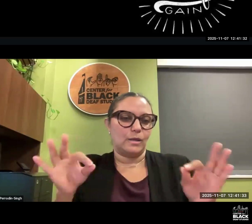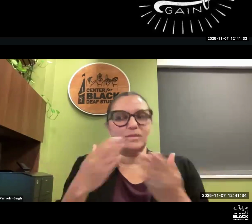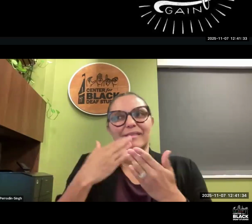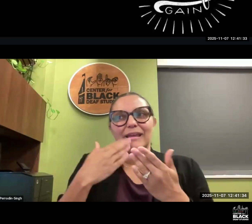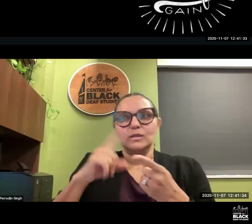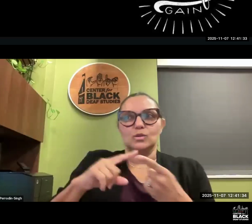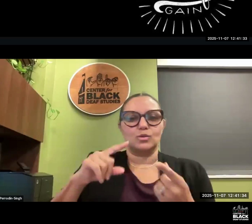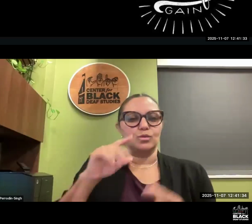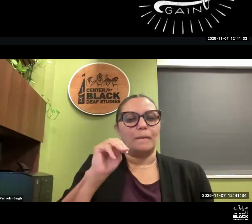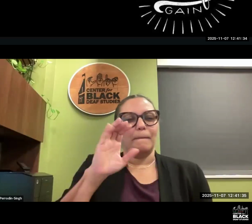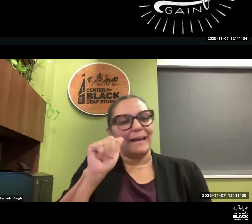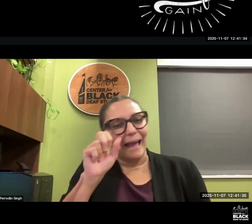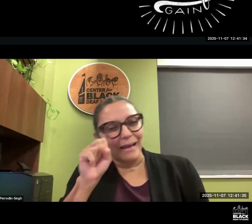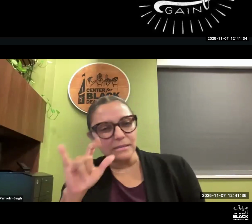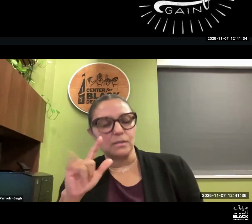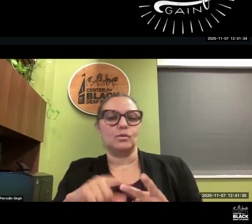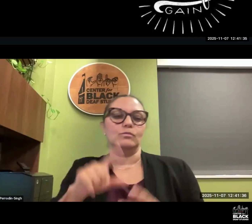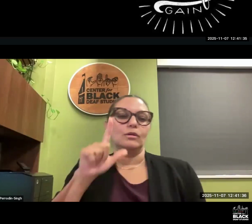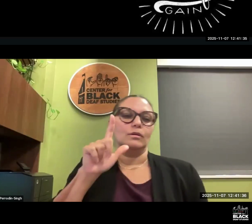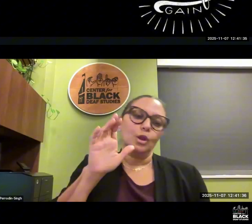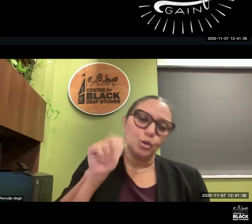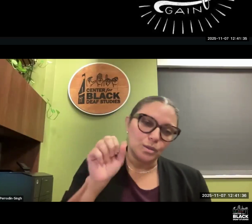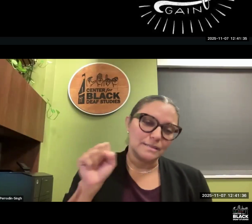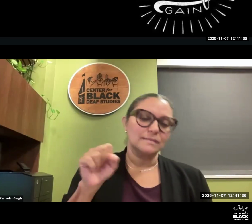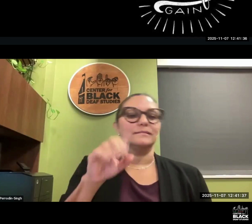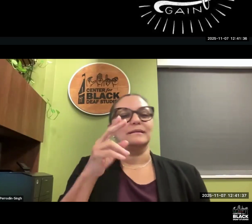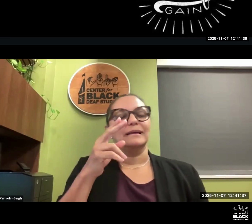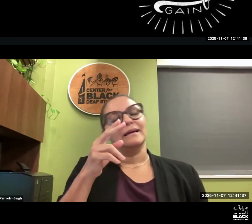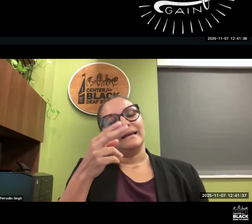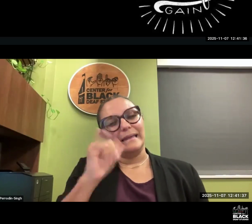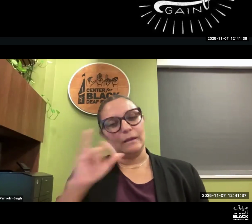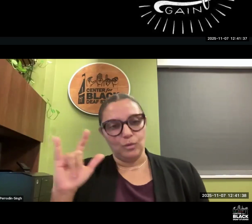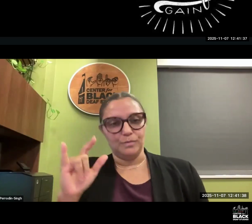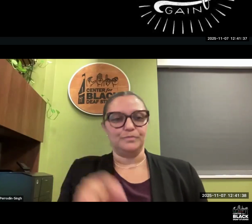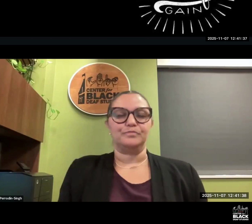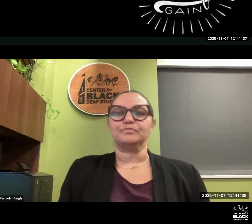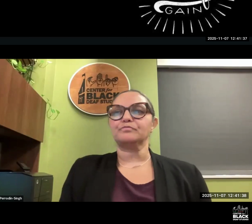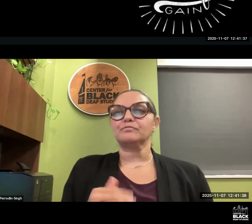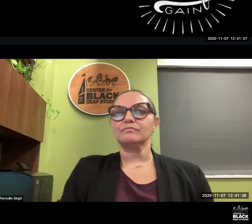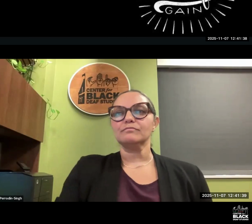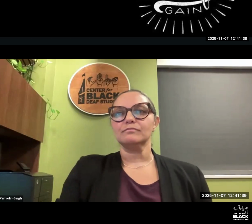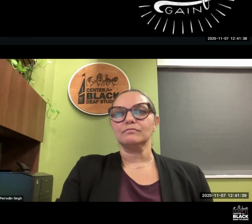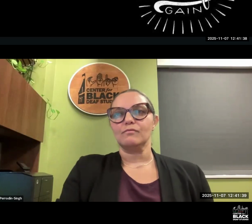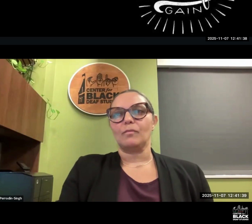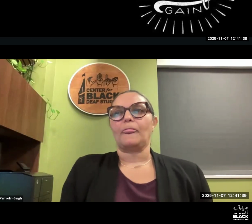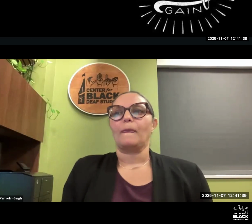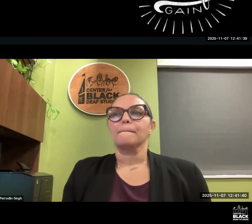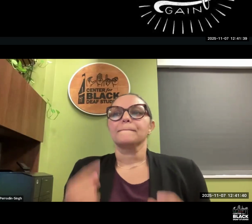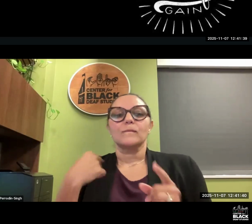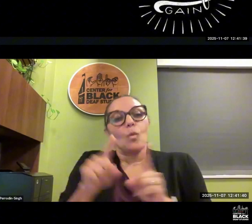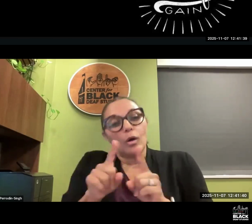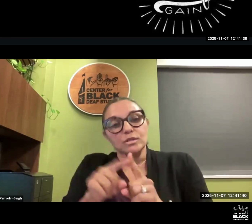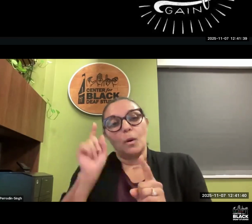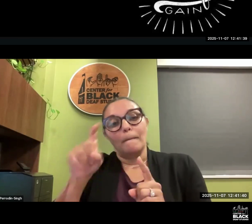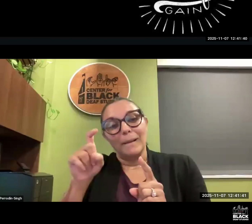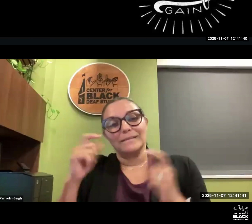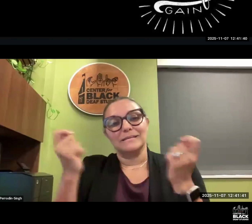from us, but we can reclaim it and share that with pride. So I'm very thankful for Black ASL and for